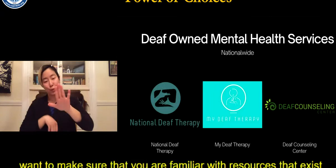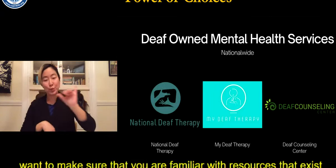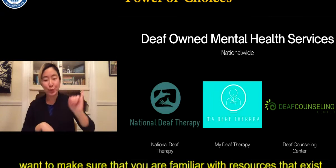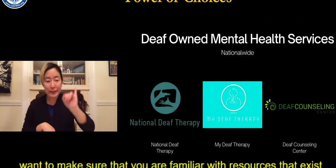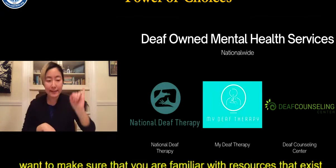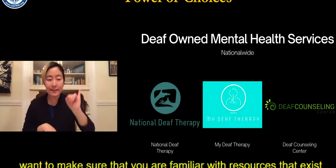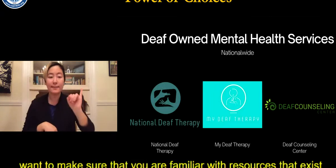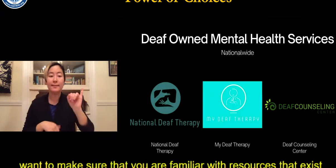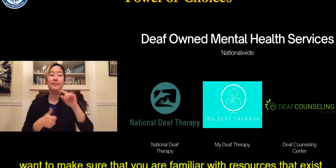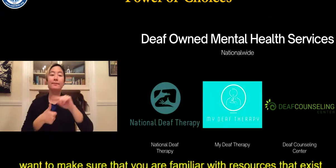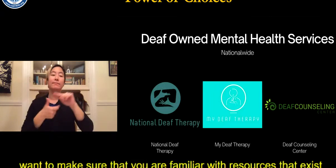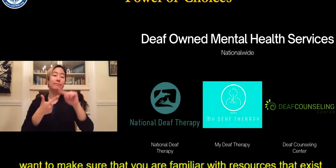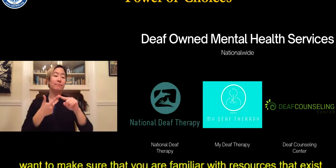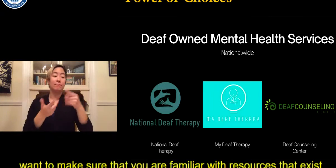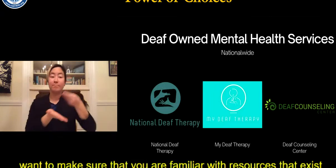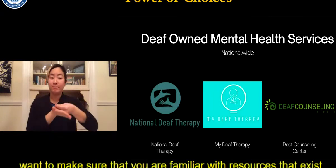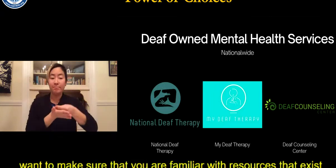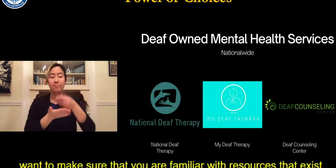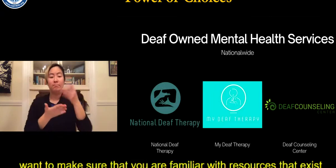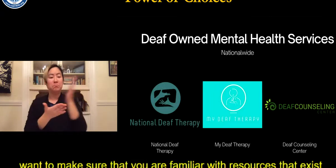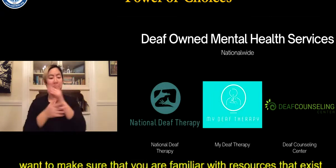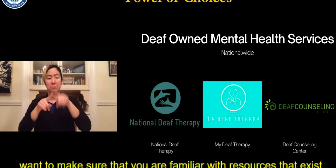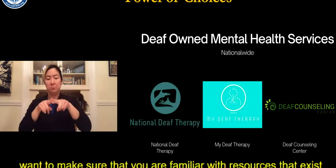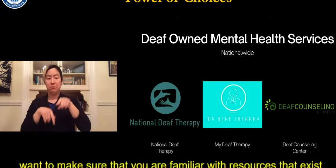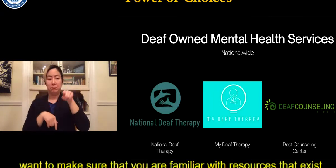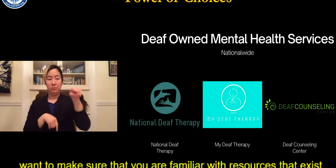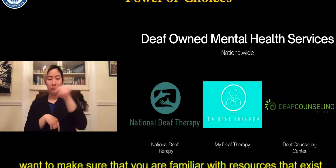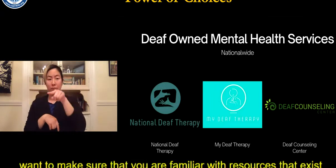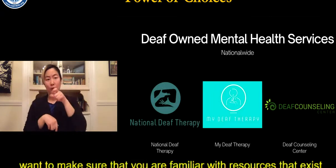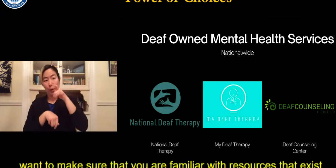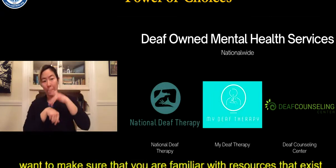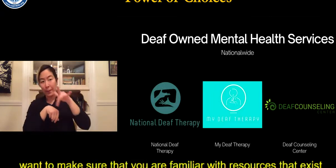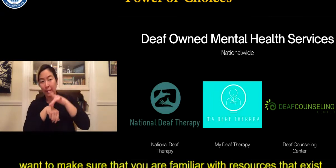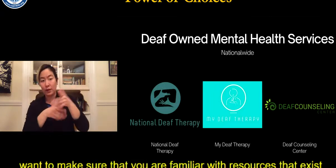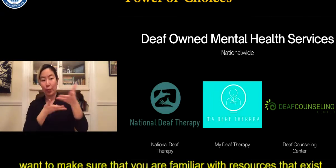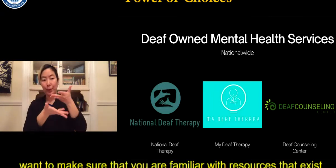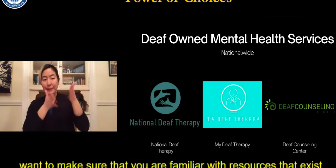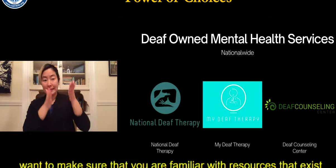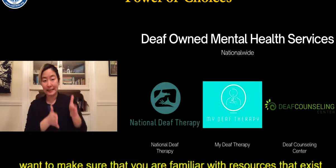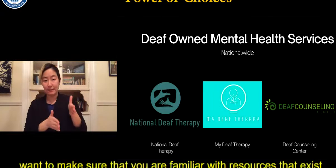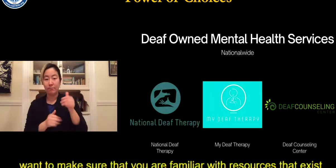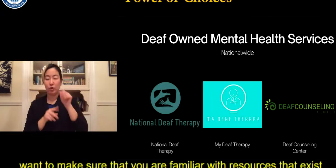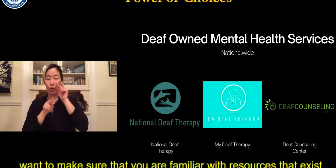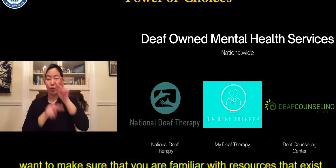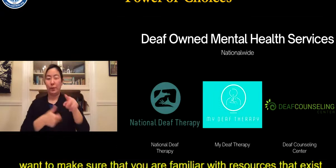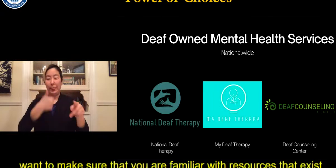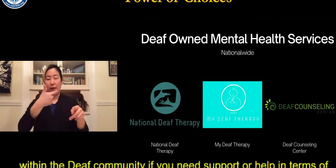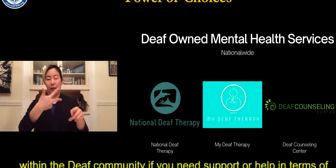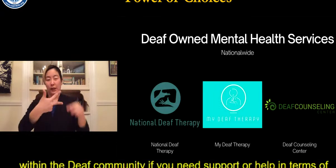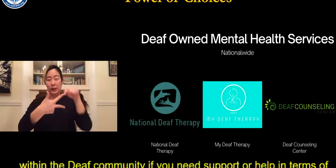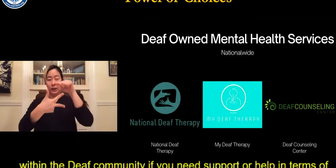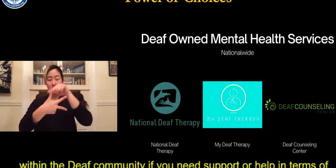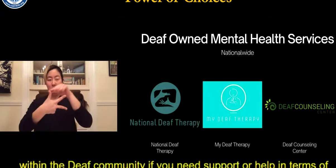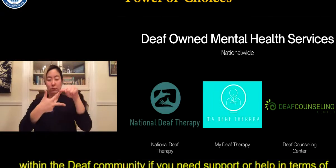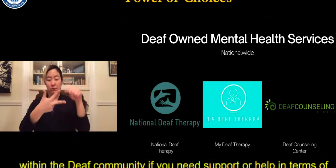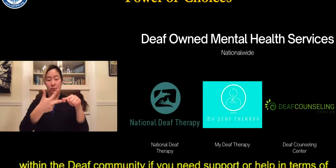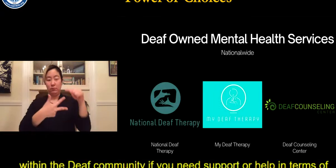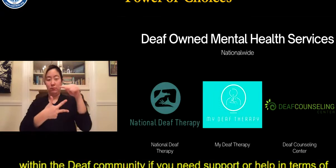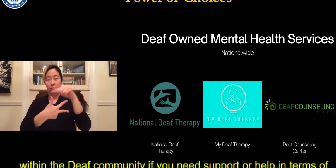mental health services. These are nationwide and depends on your insurance provider and their